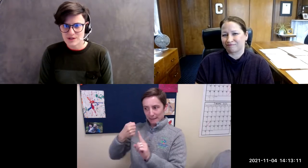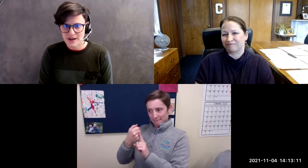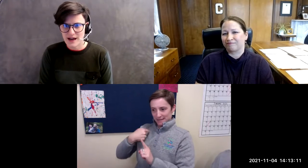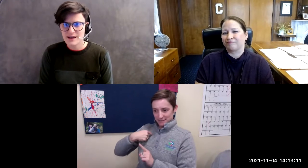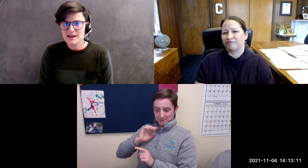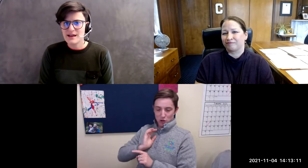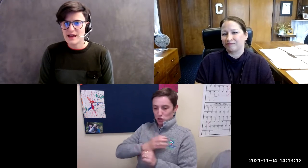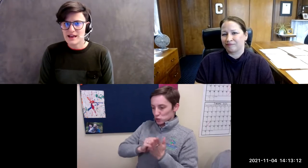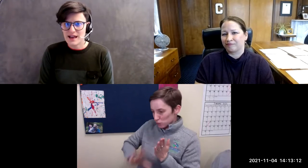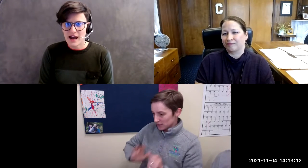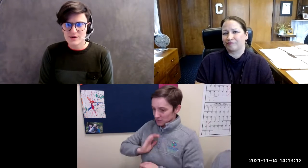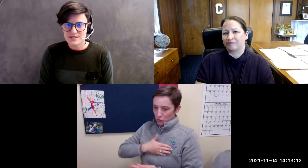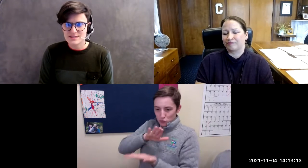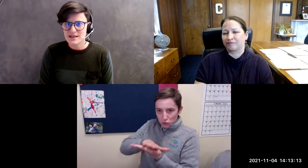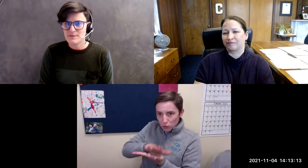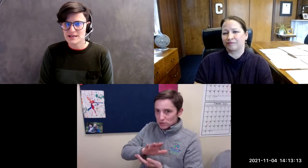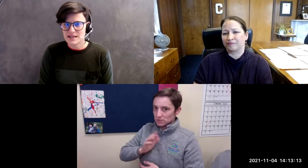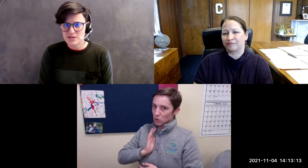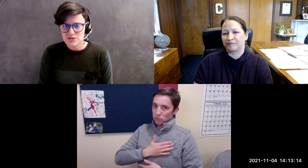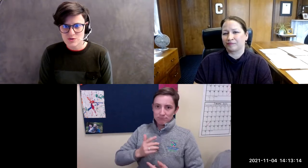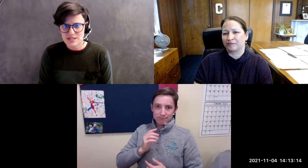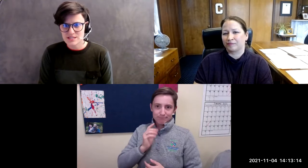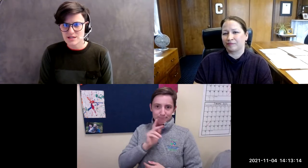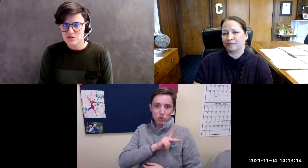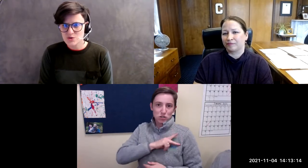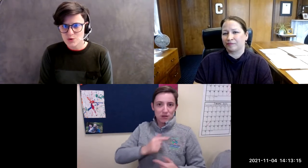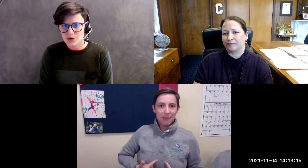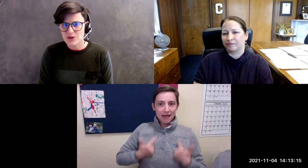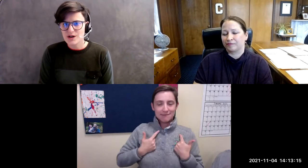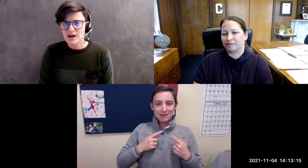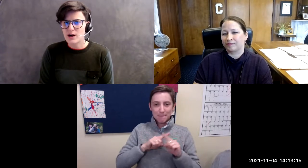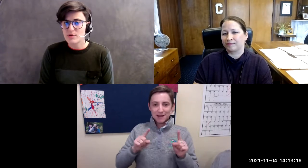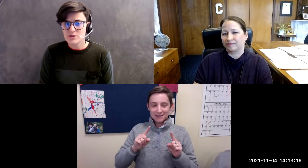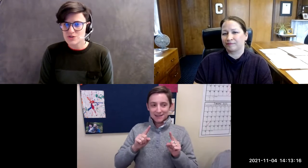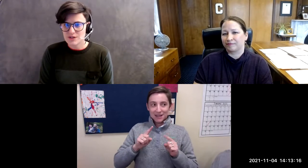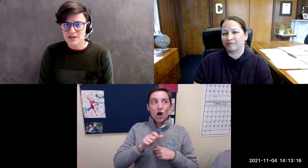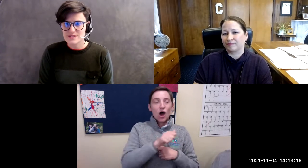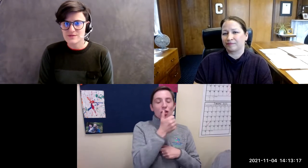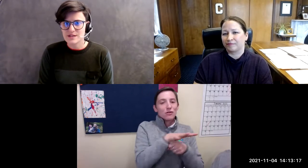with that and how it's impacted our students, our school, our personal lives